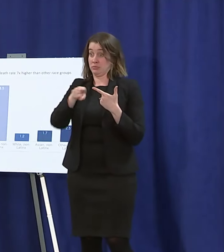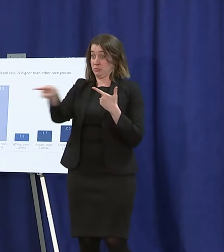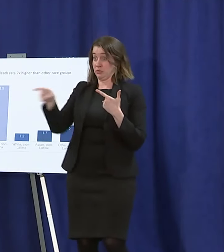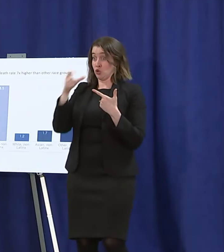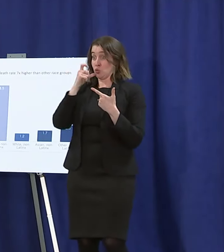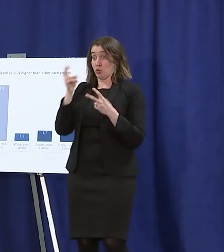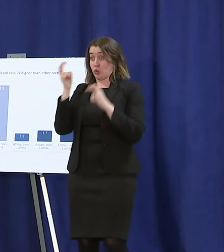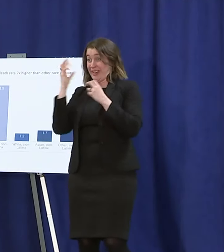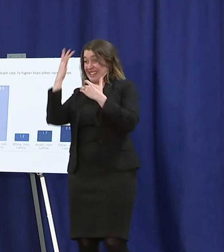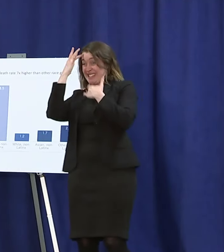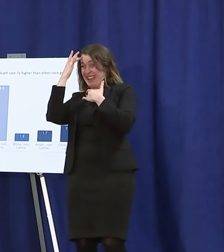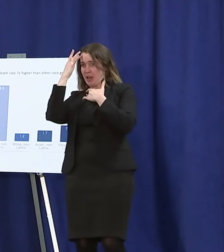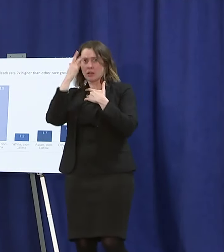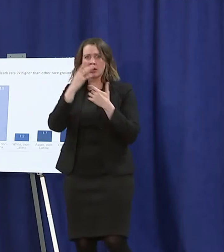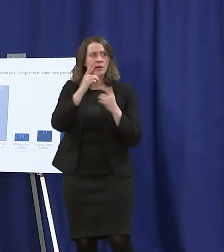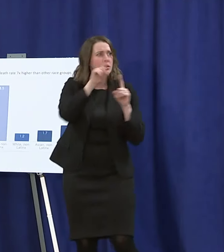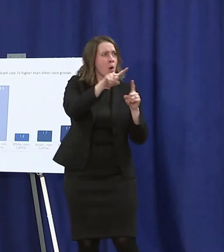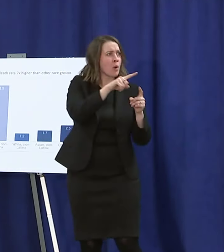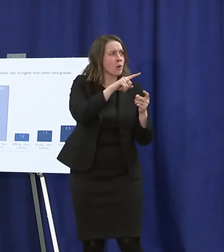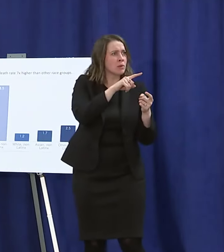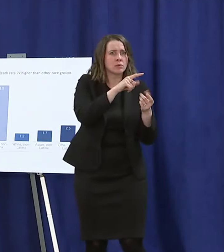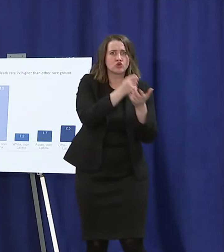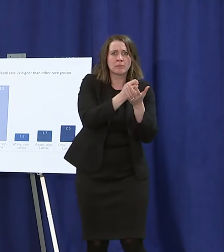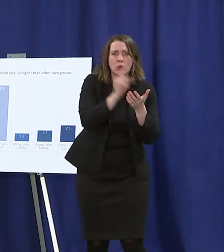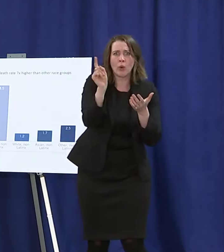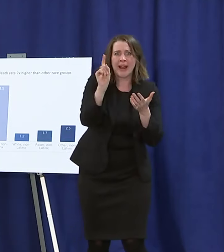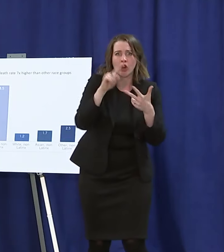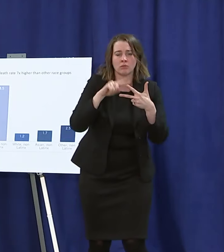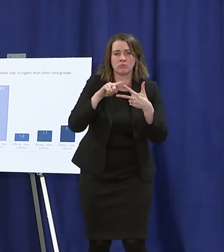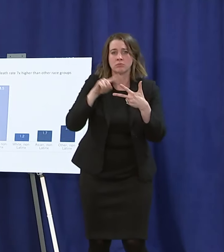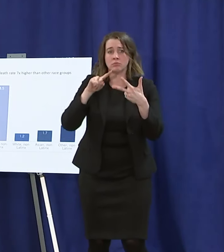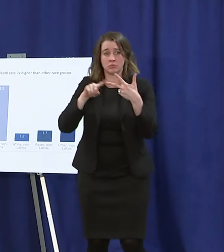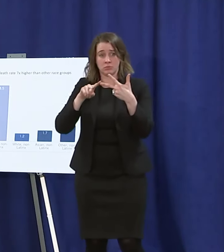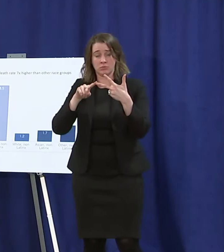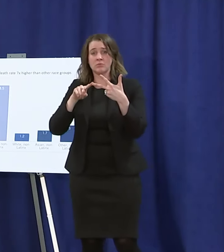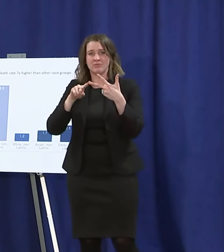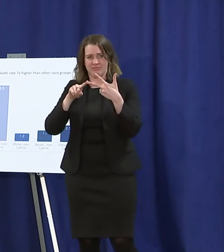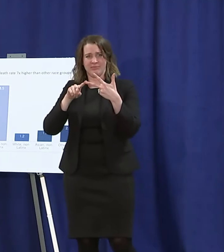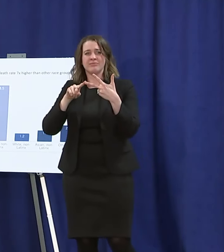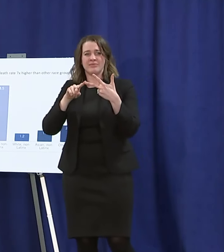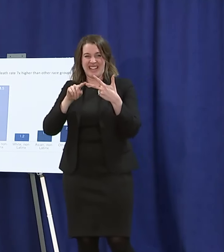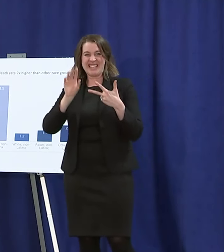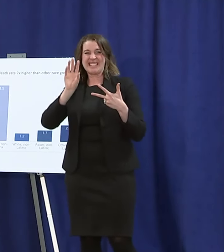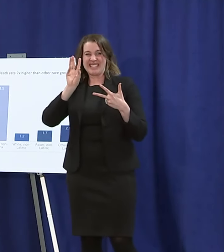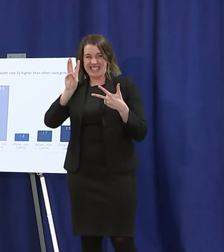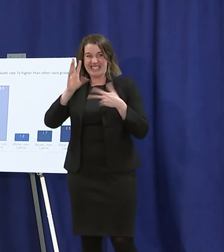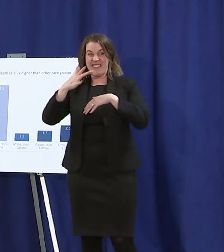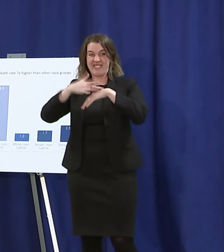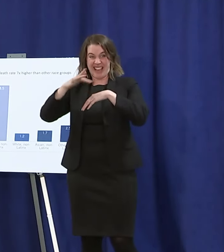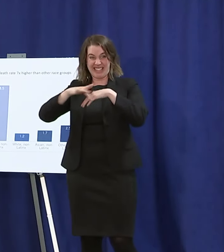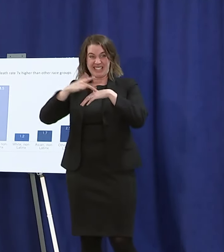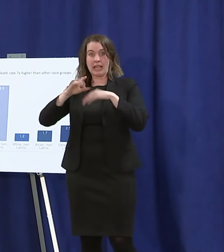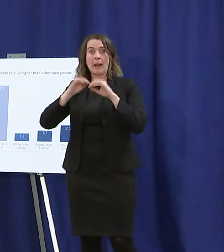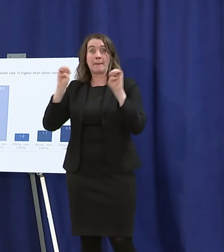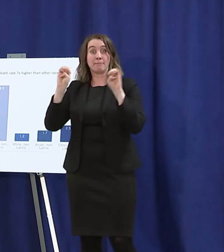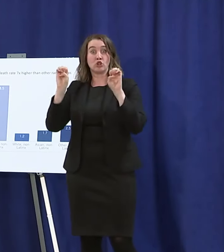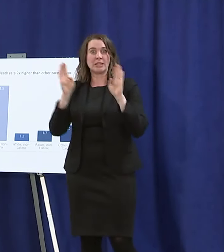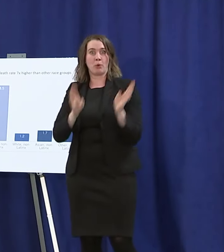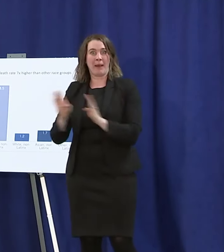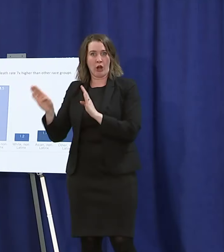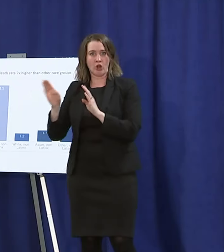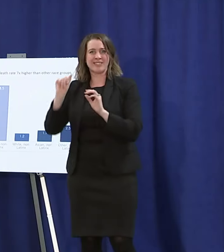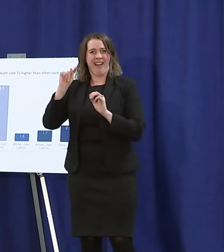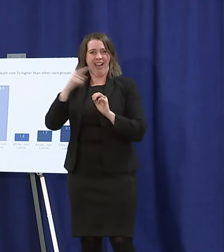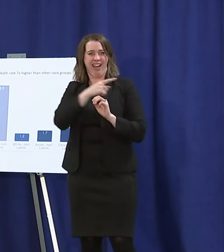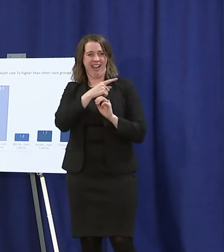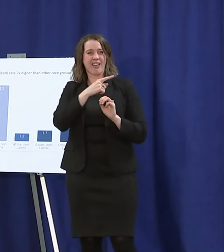are ill, and most importantly, 6 vacancies in the emergency preparedness positions at the Department of Public Health. So I saw that